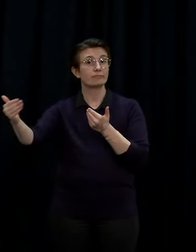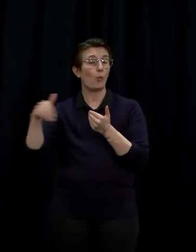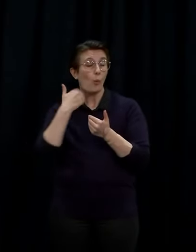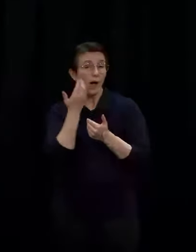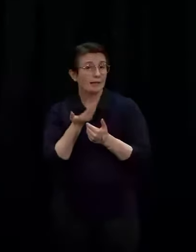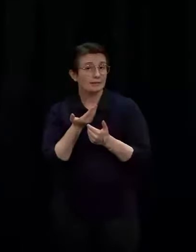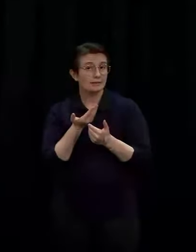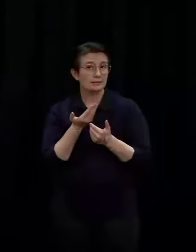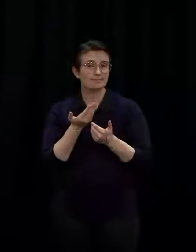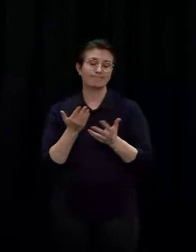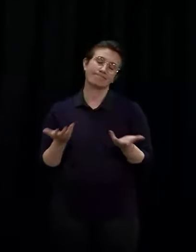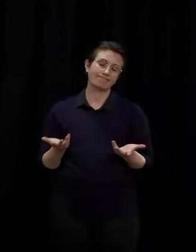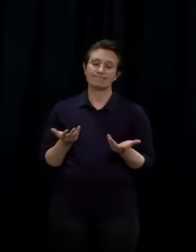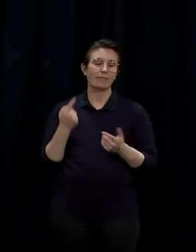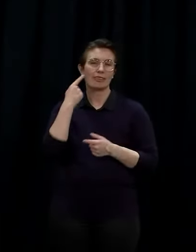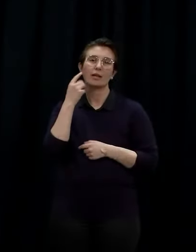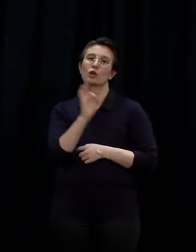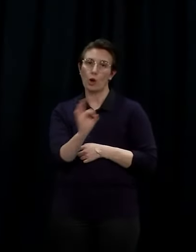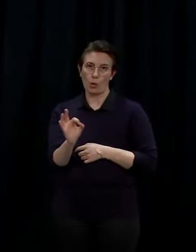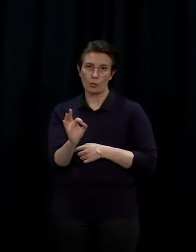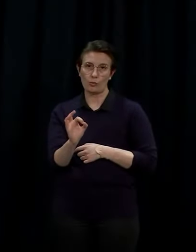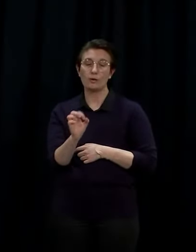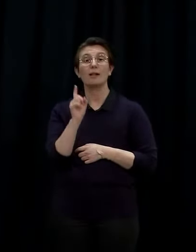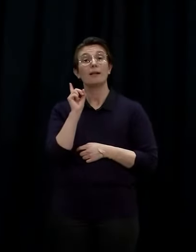give an exact time frame just yet.